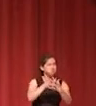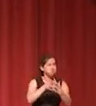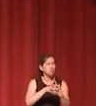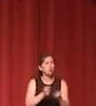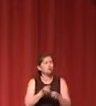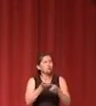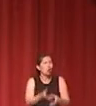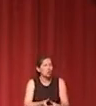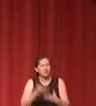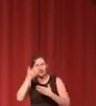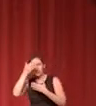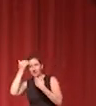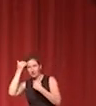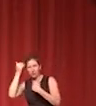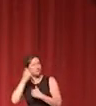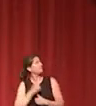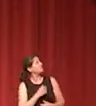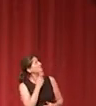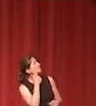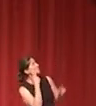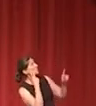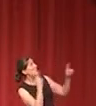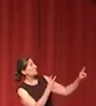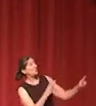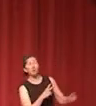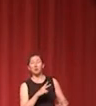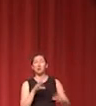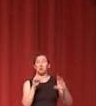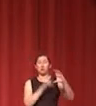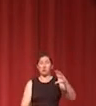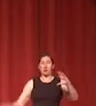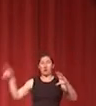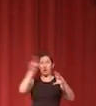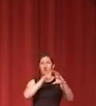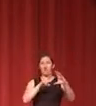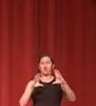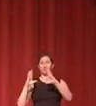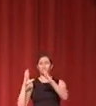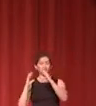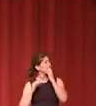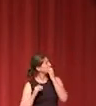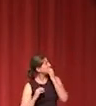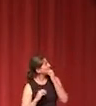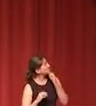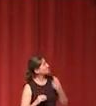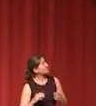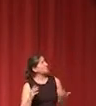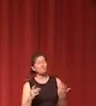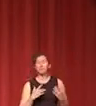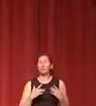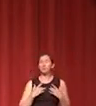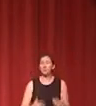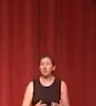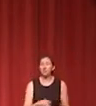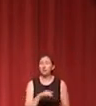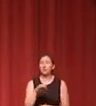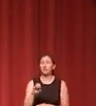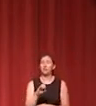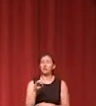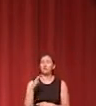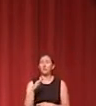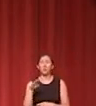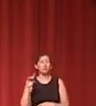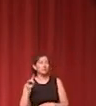graph with the AD. That causes a lot of the types of dementias that we see. That's the most common type. But as